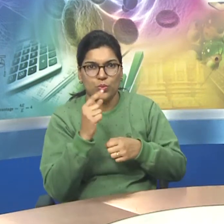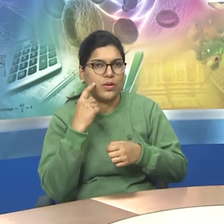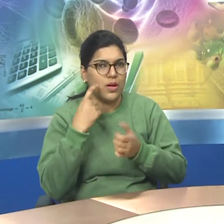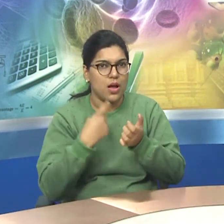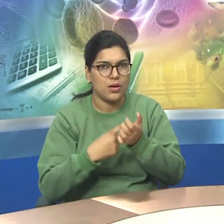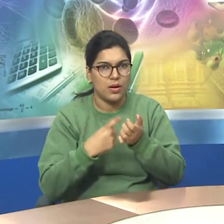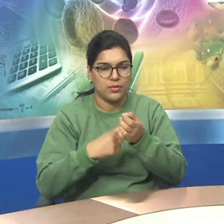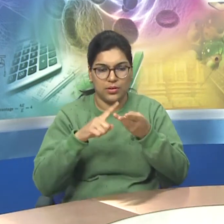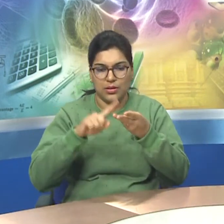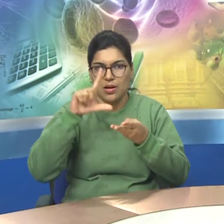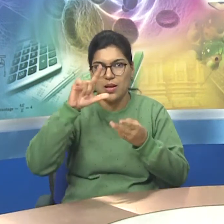pass,